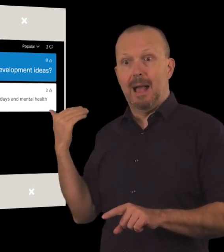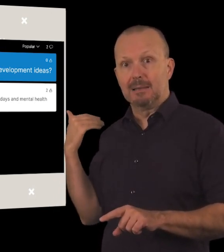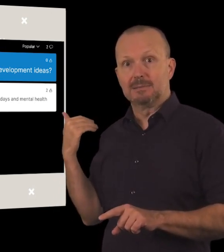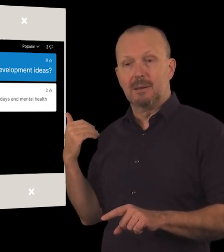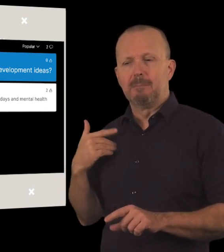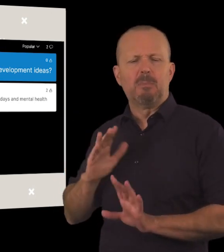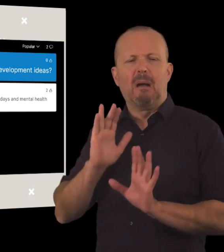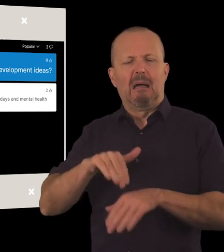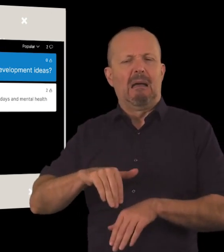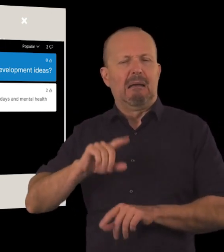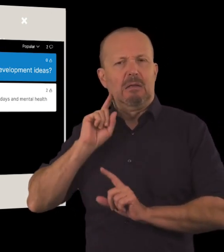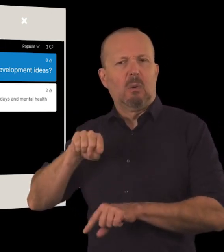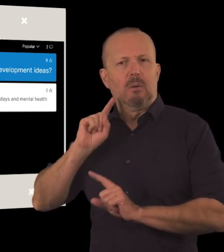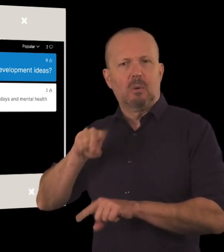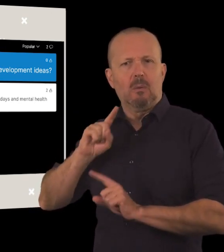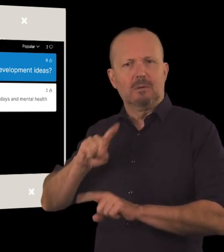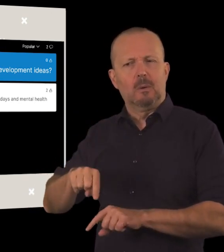many years. Like, it should be